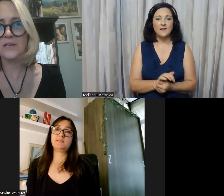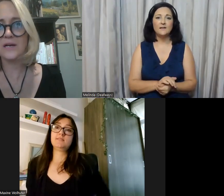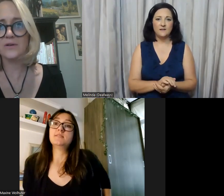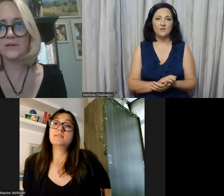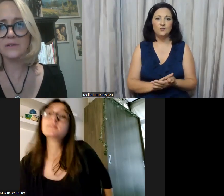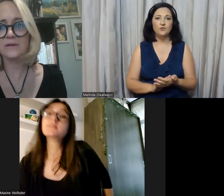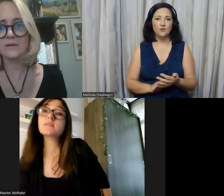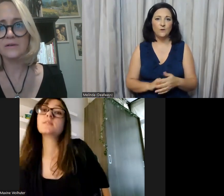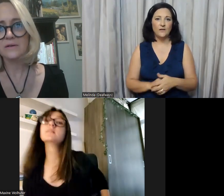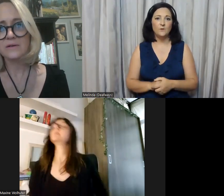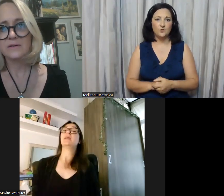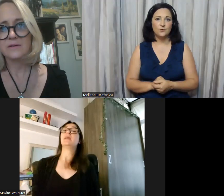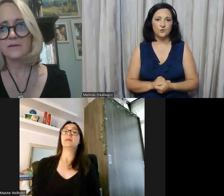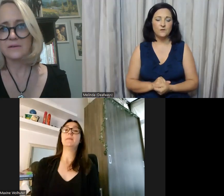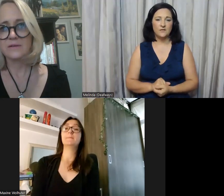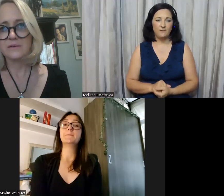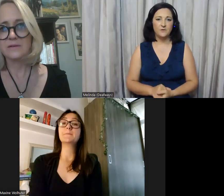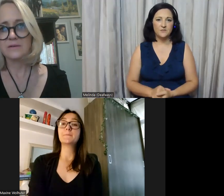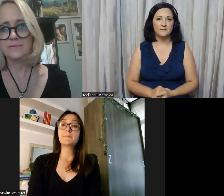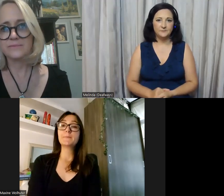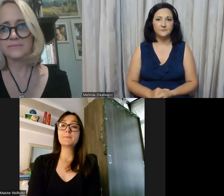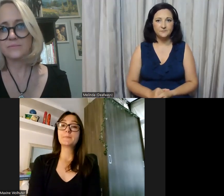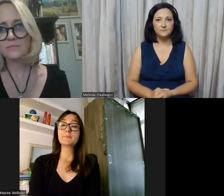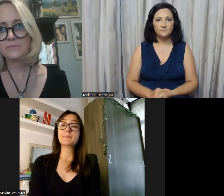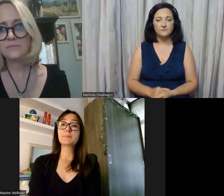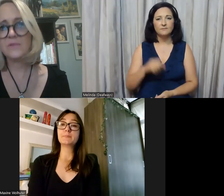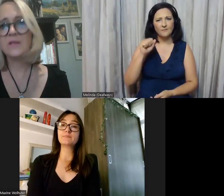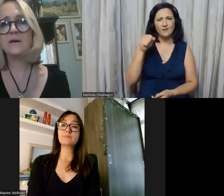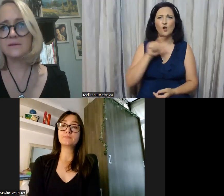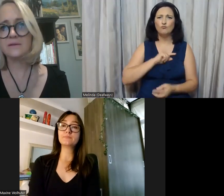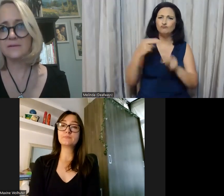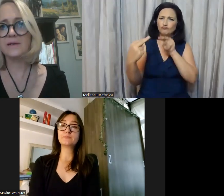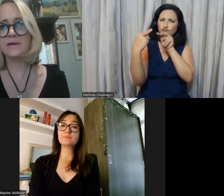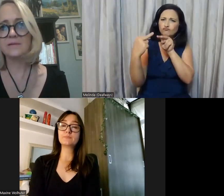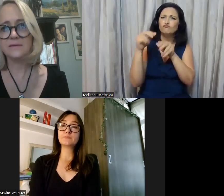Yes, exactly, and not to look away when you talk to a deaf person. Yeah.